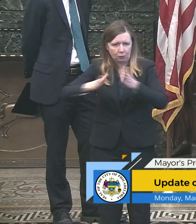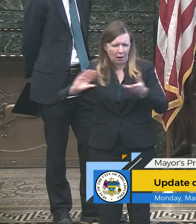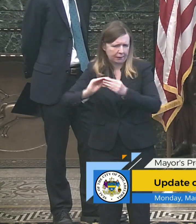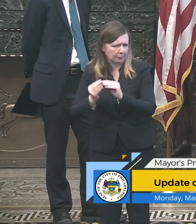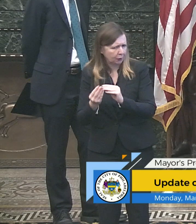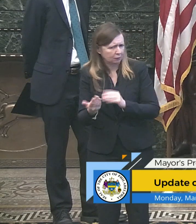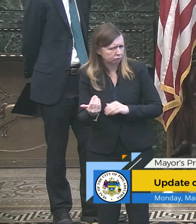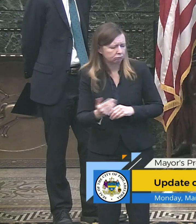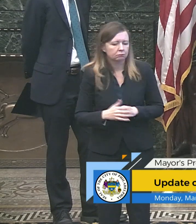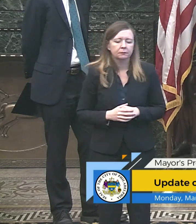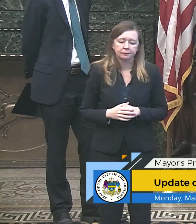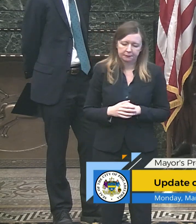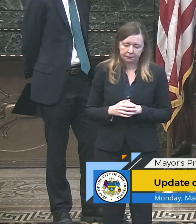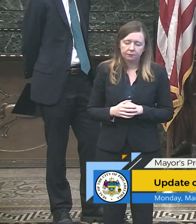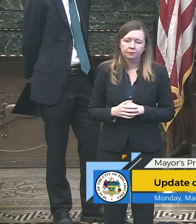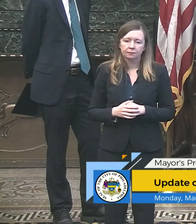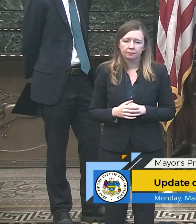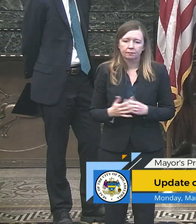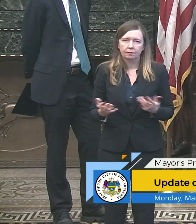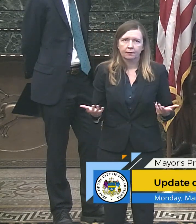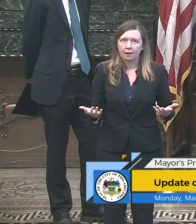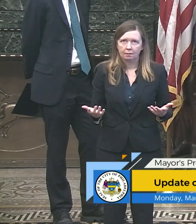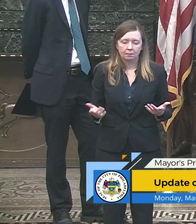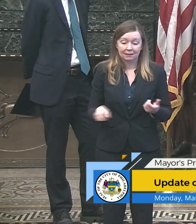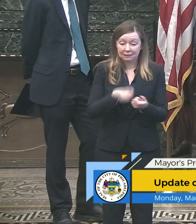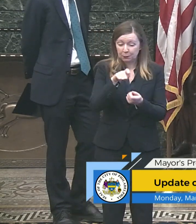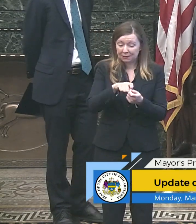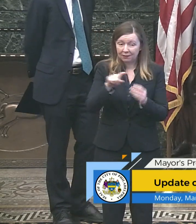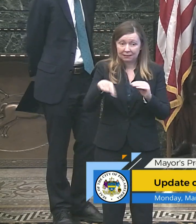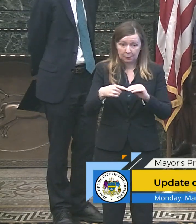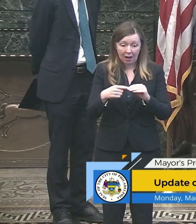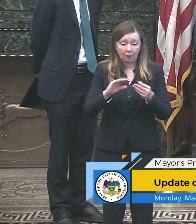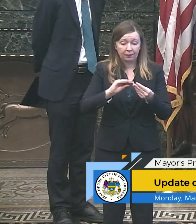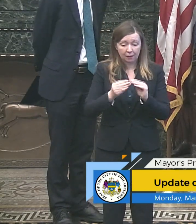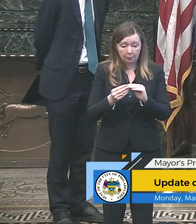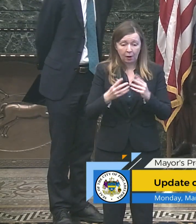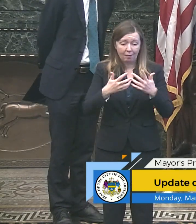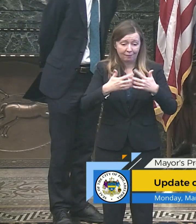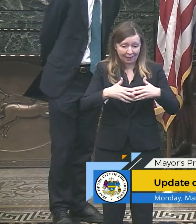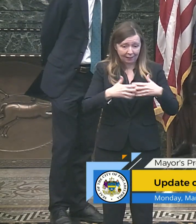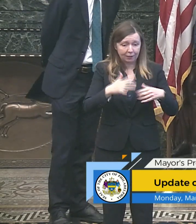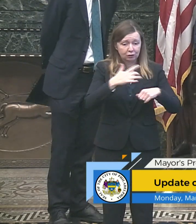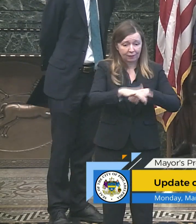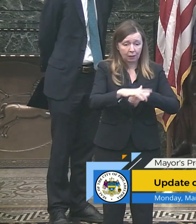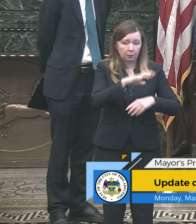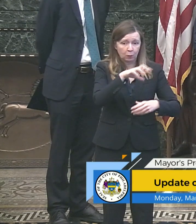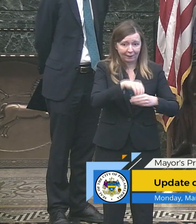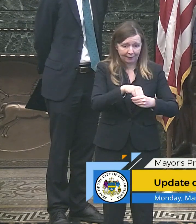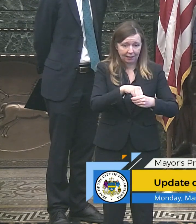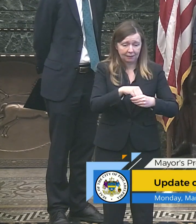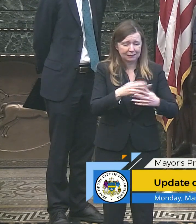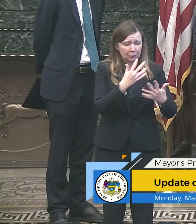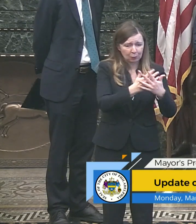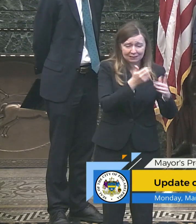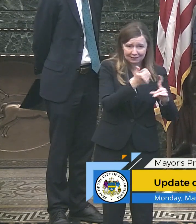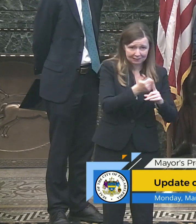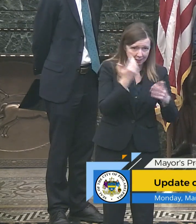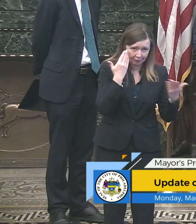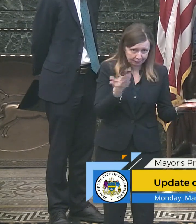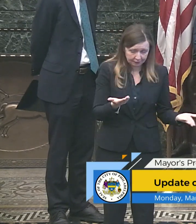too. Sure. So I can't get you the specifics on the number of ventilators available within the prison